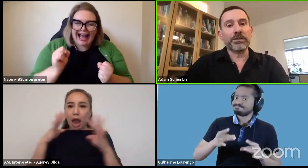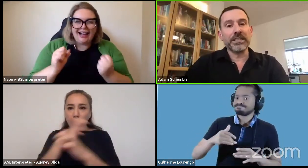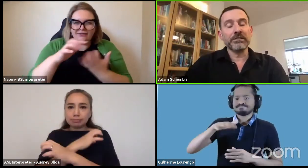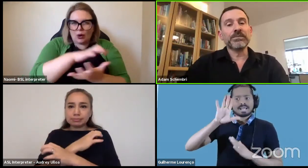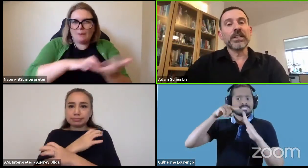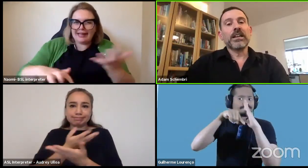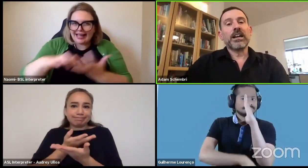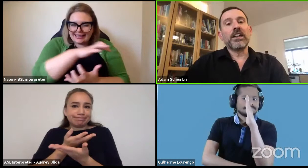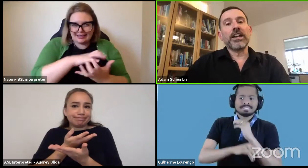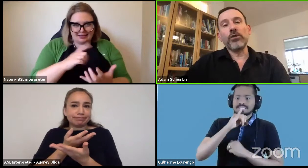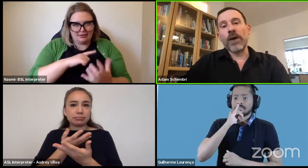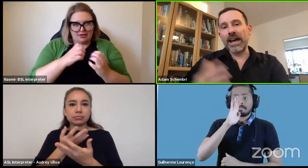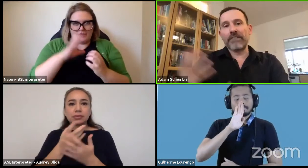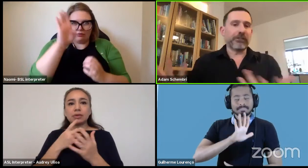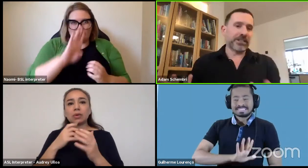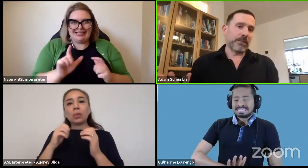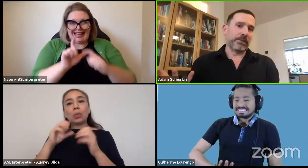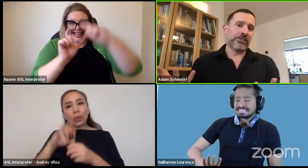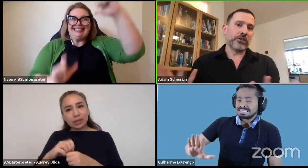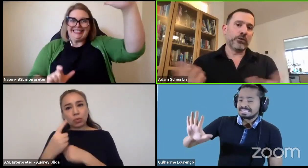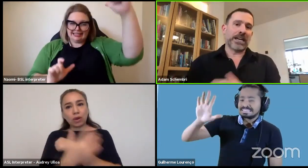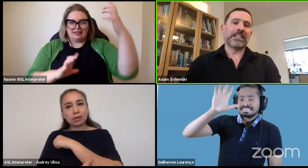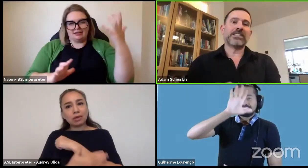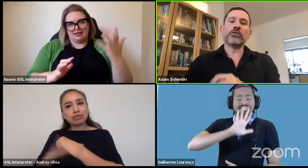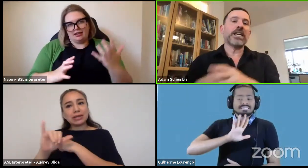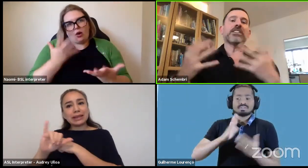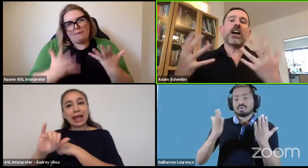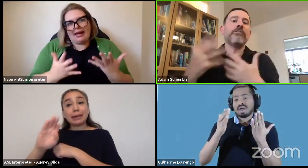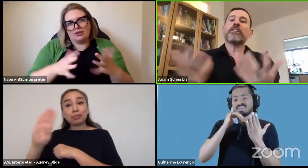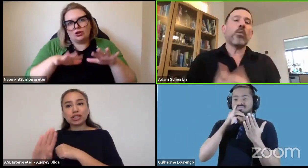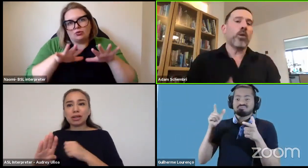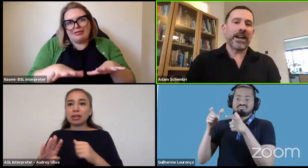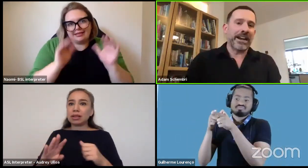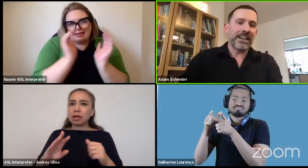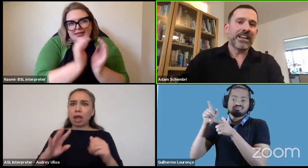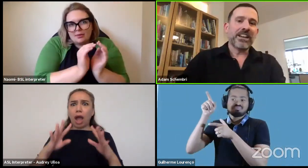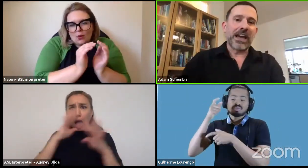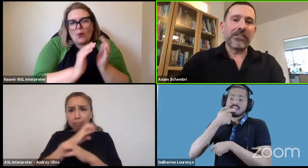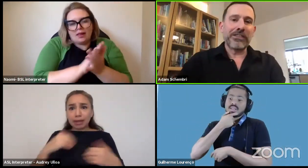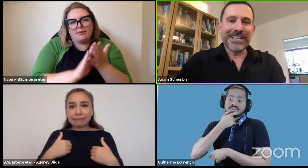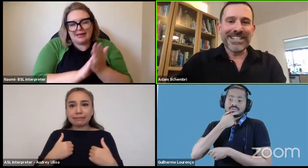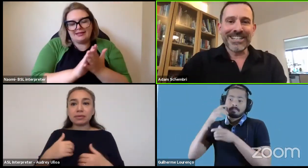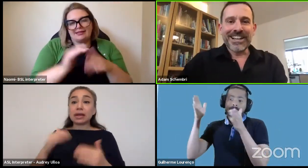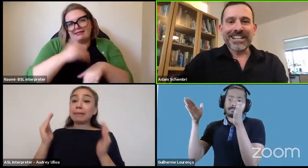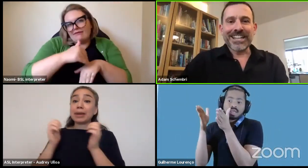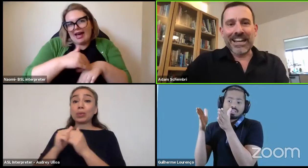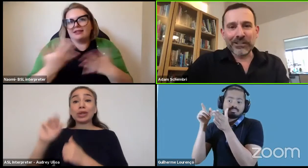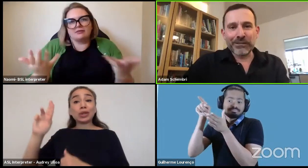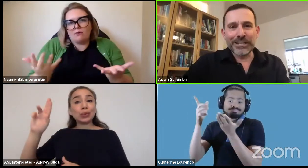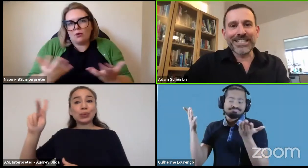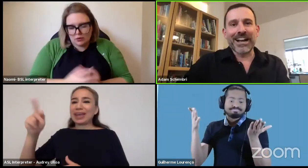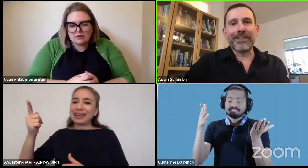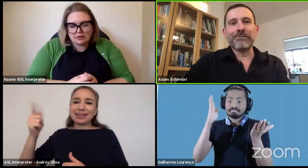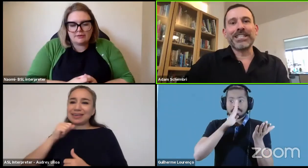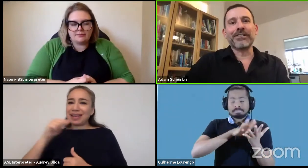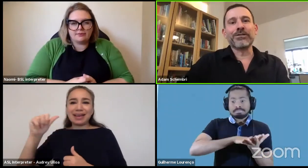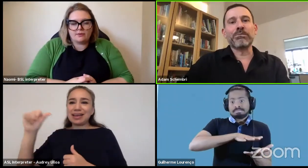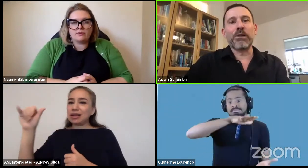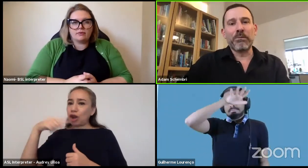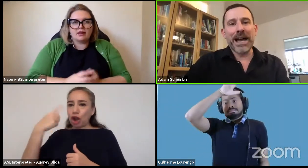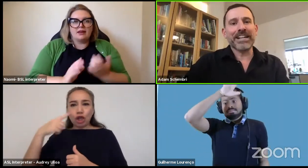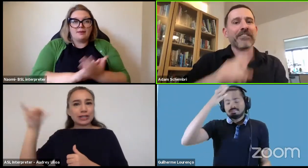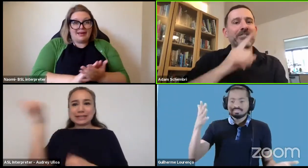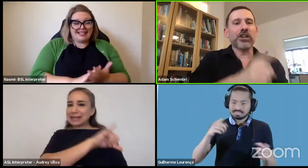like Brazil than you have, for example, in the UK. So yes, I'm very aware that these categories are